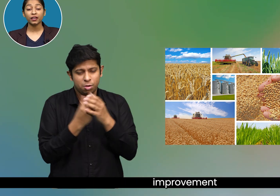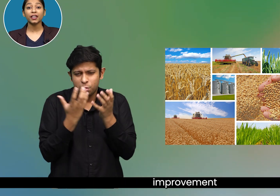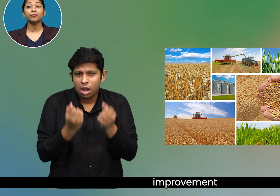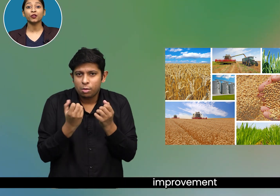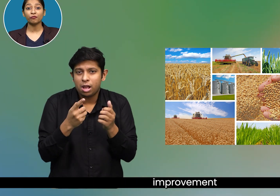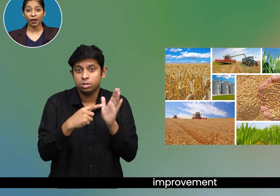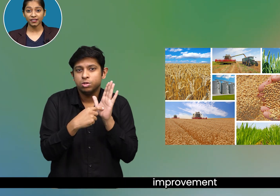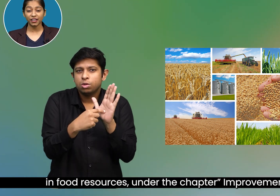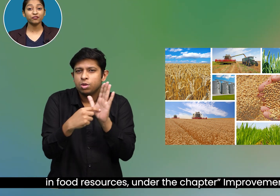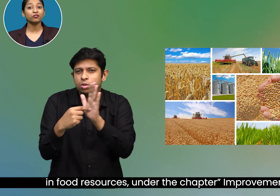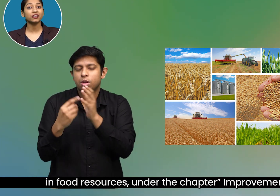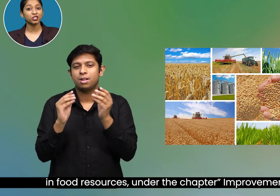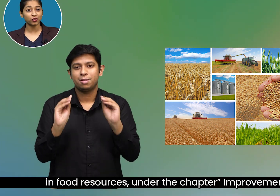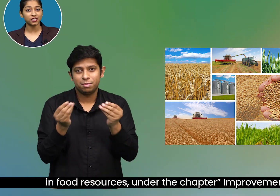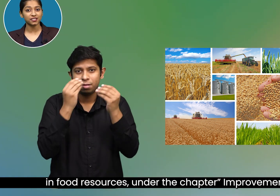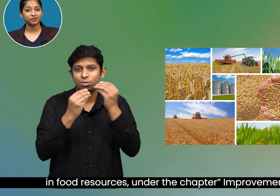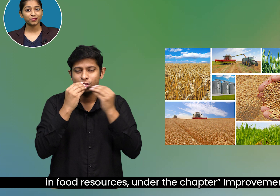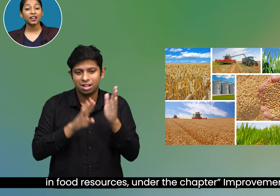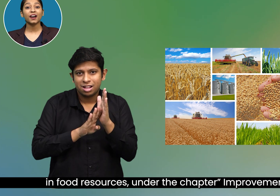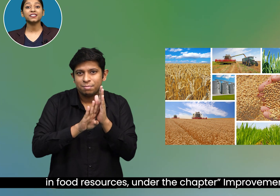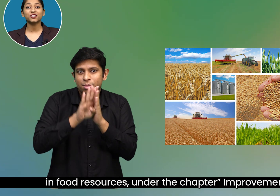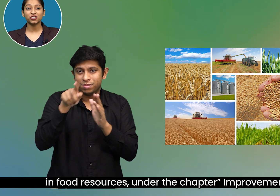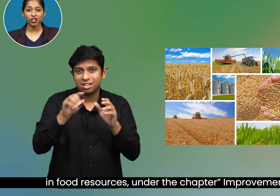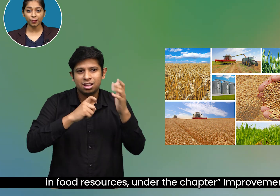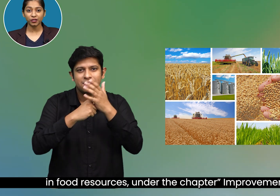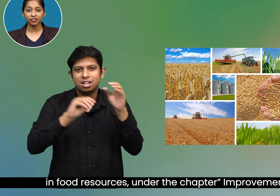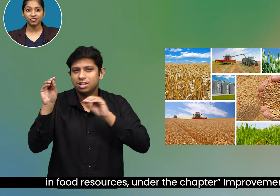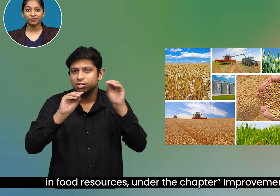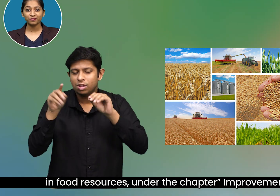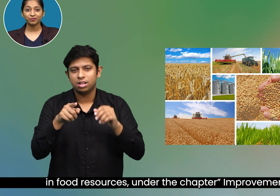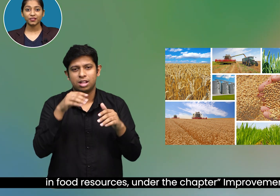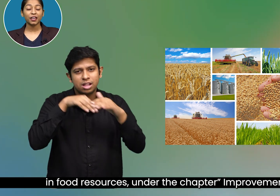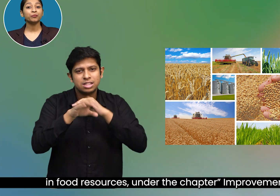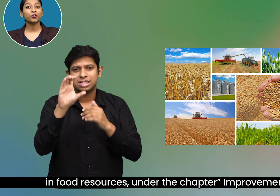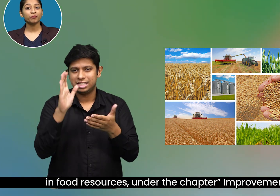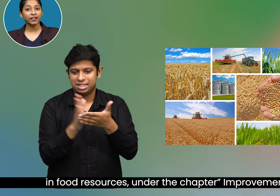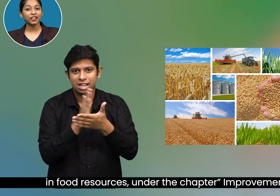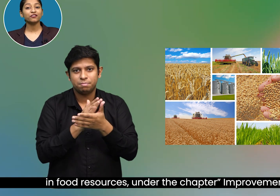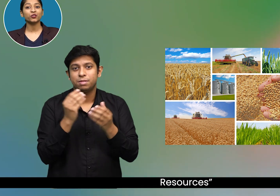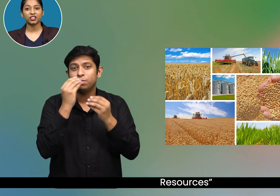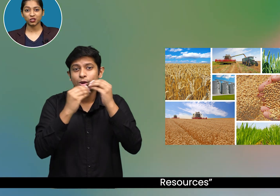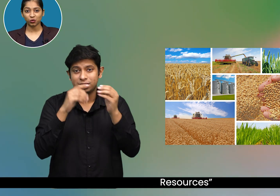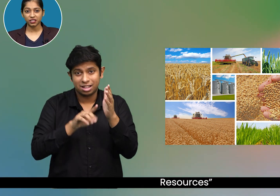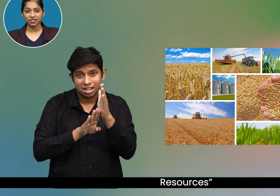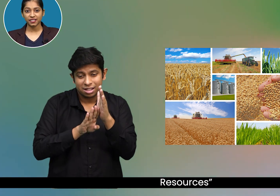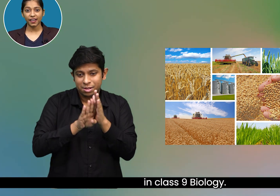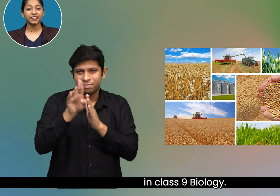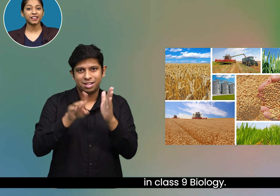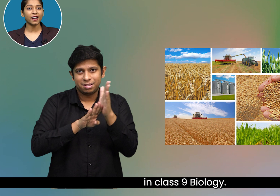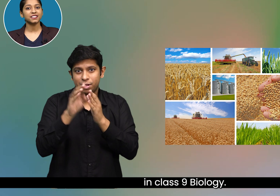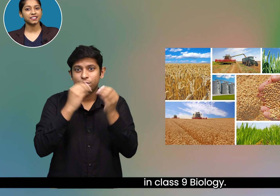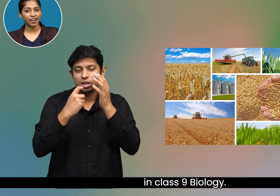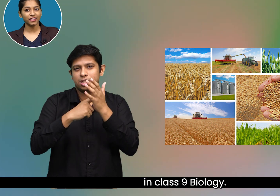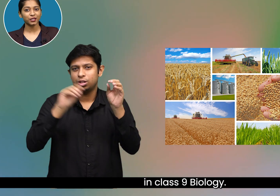show improvement in food resources under the chapter Improvement in Food Resources